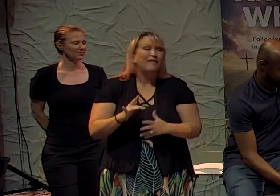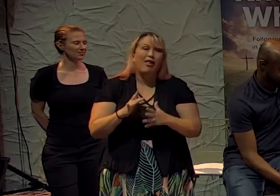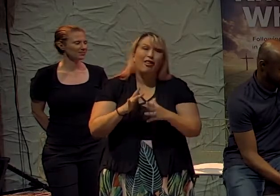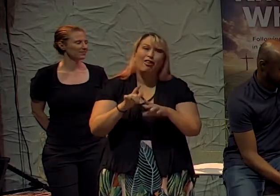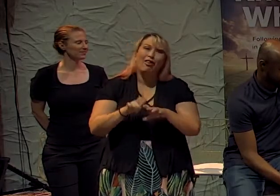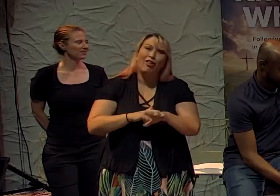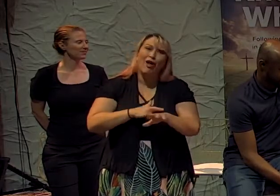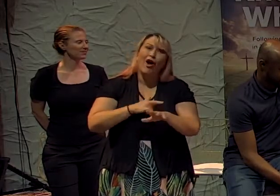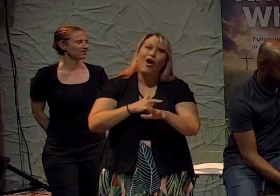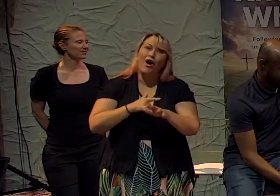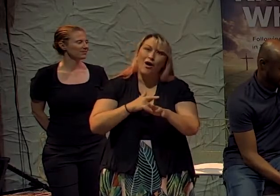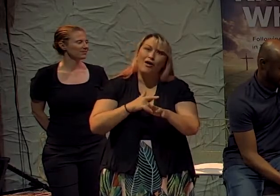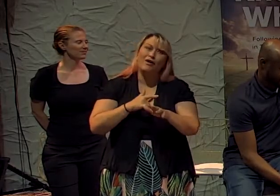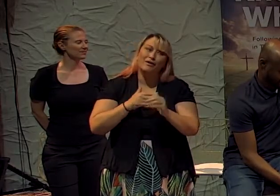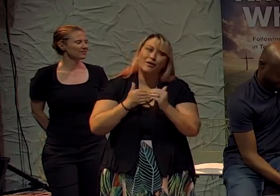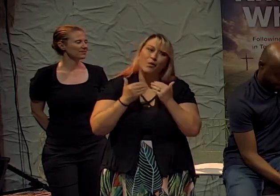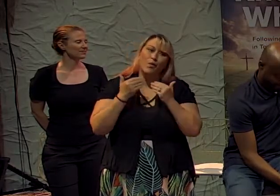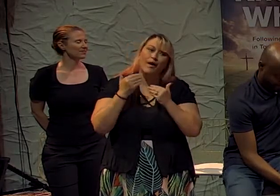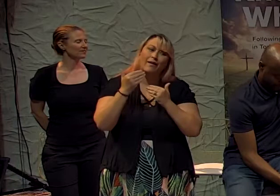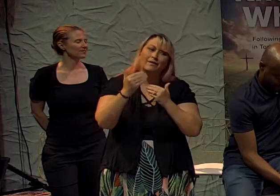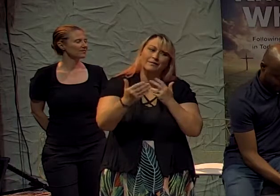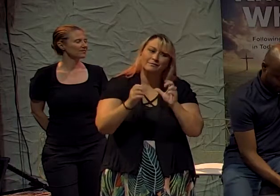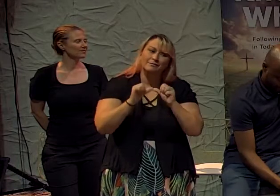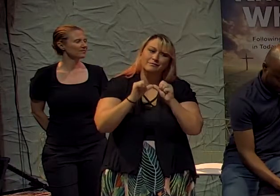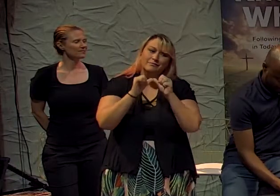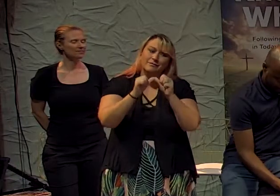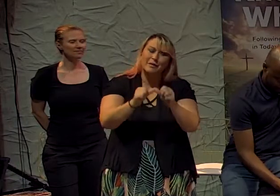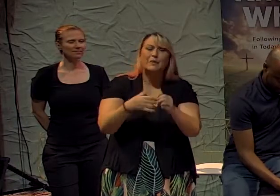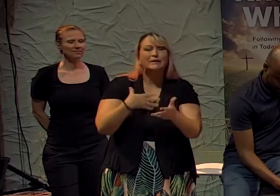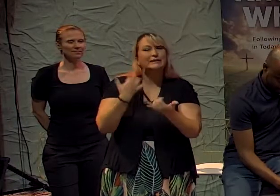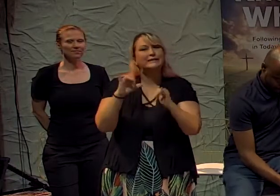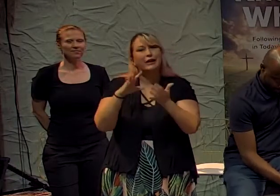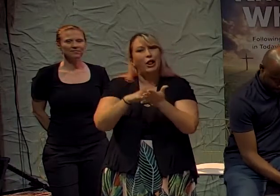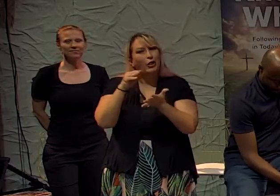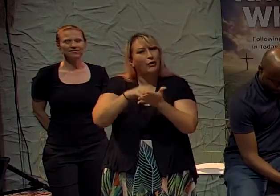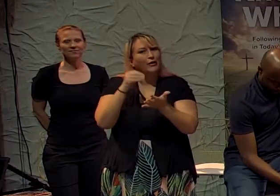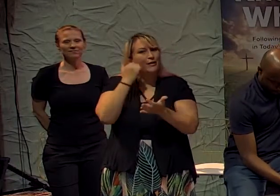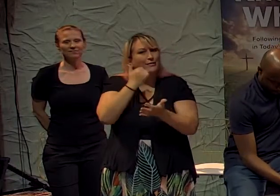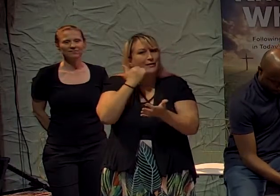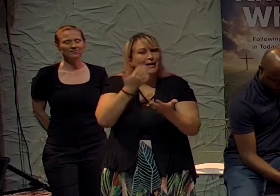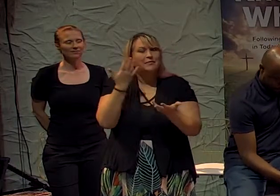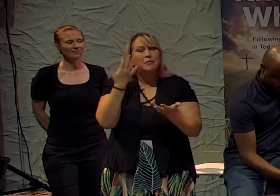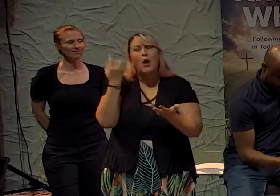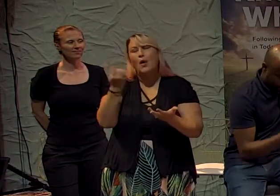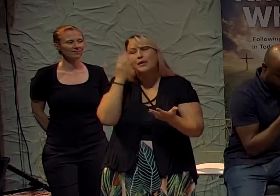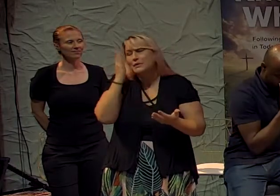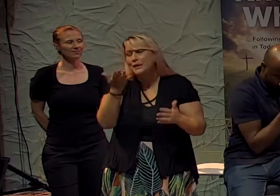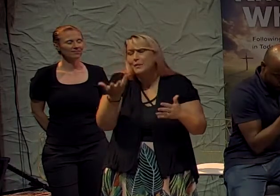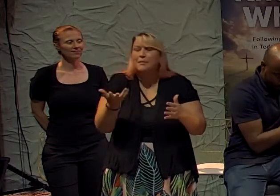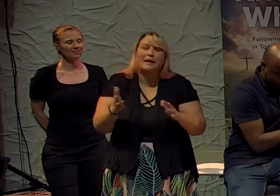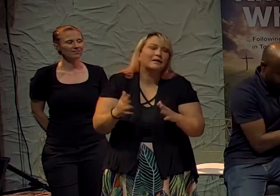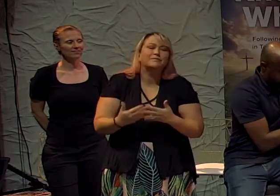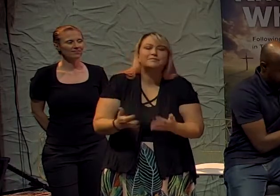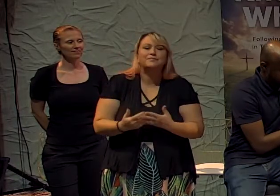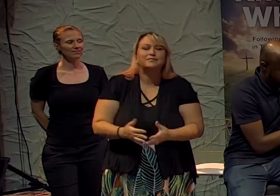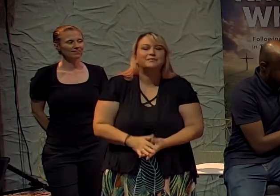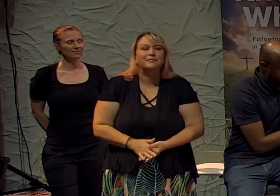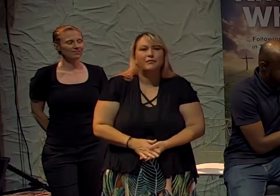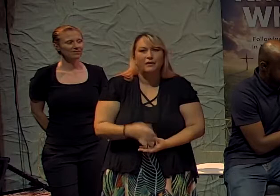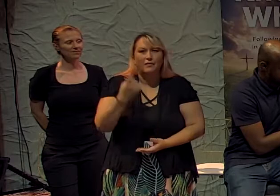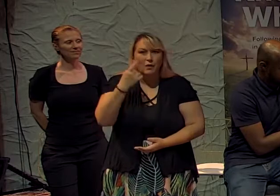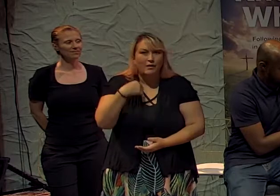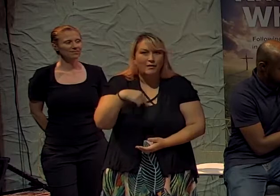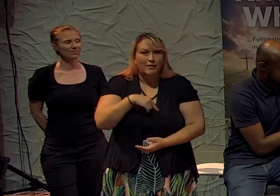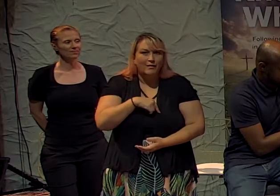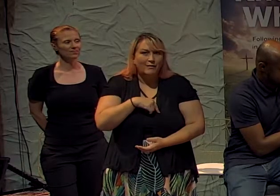go. And so we definitely are still learning every day. I guess we always will. But like for us,